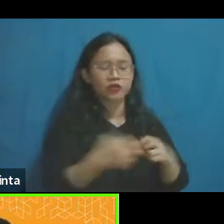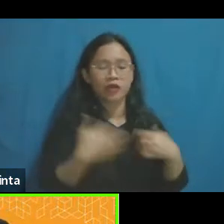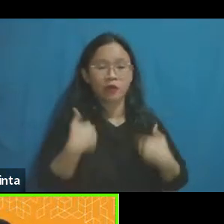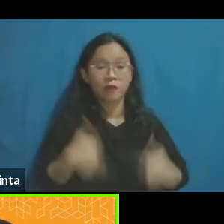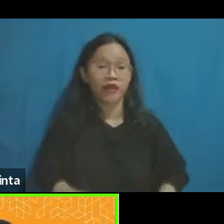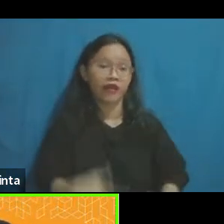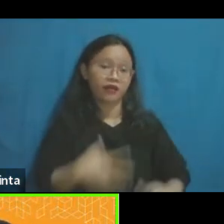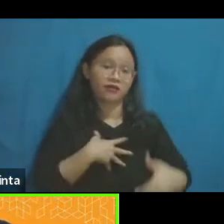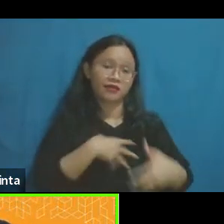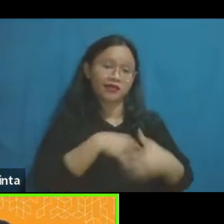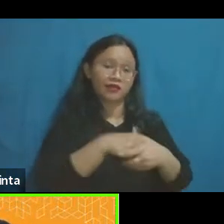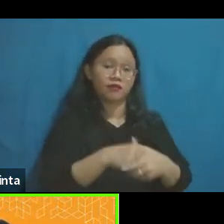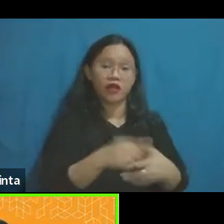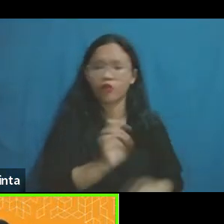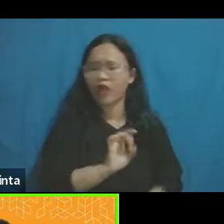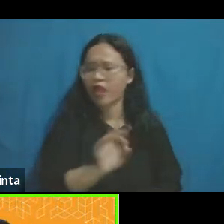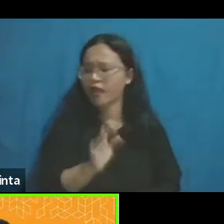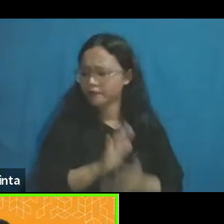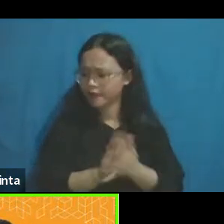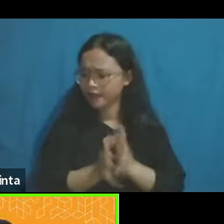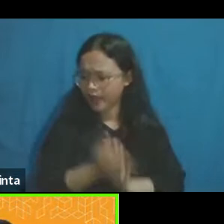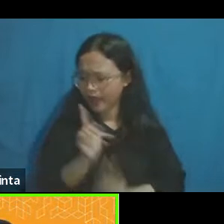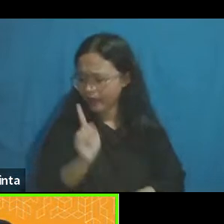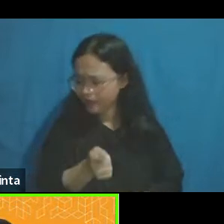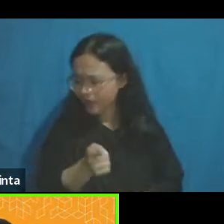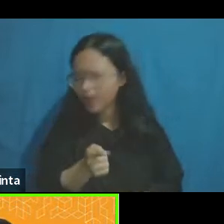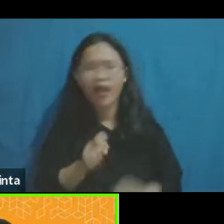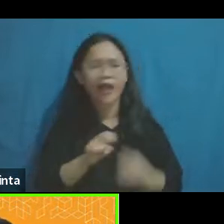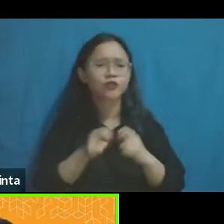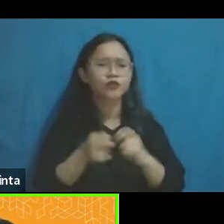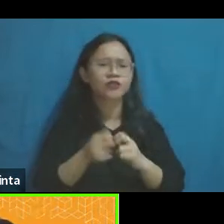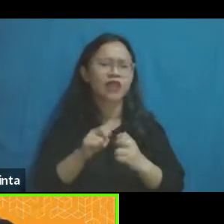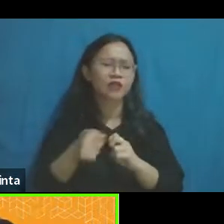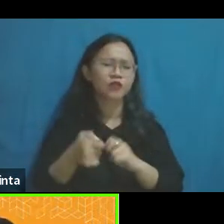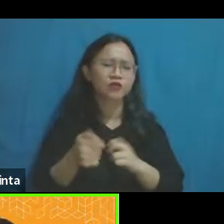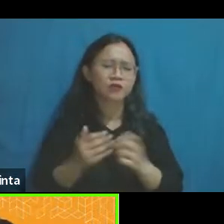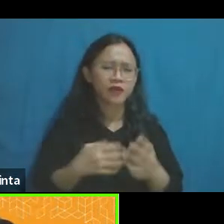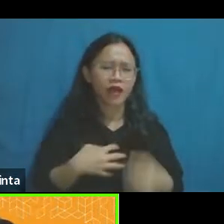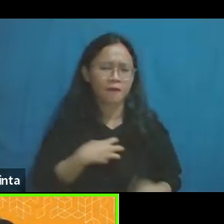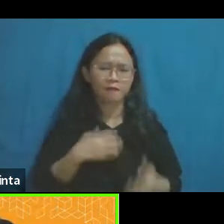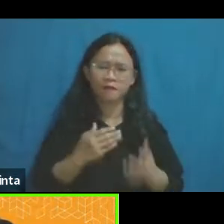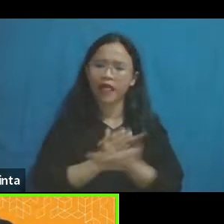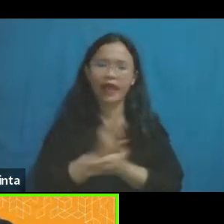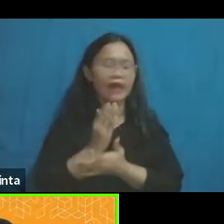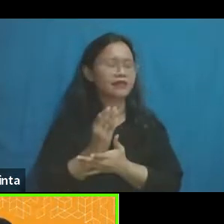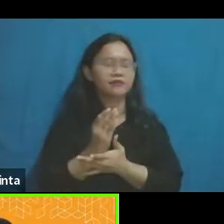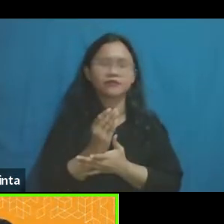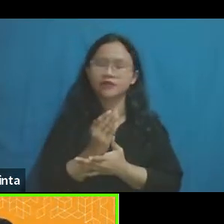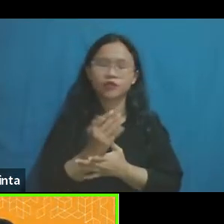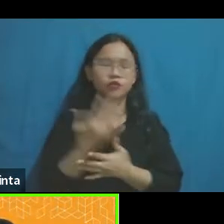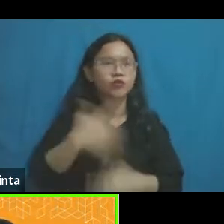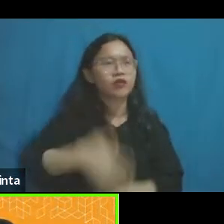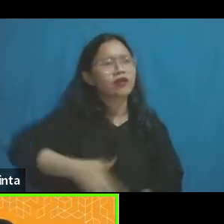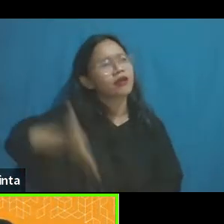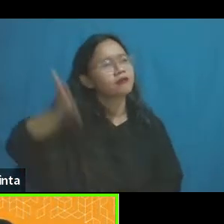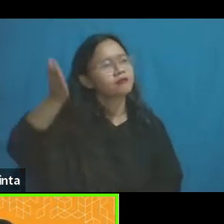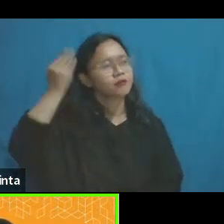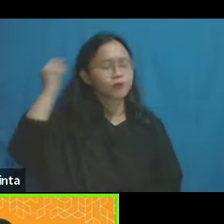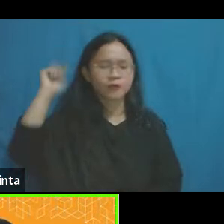of suffering is very, very long. And the life of the people, very, very